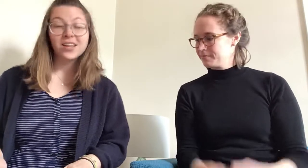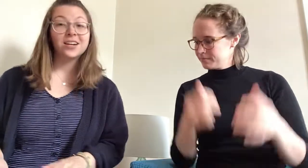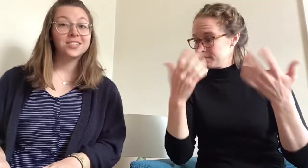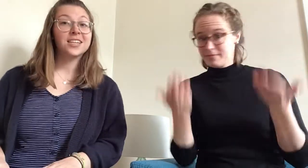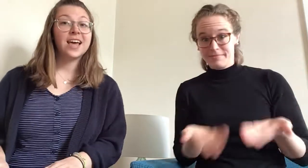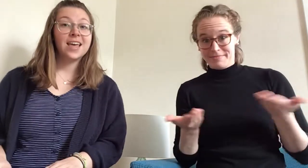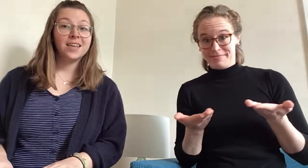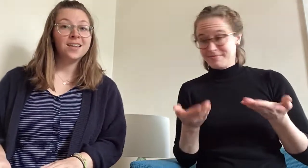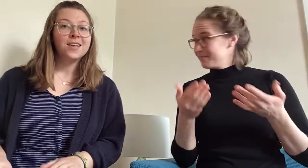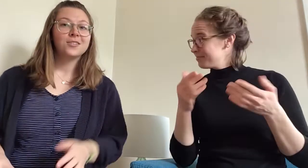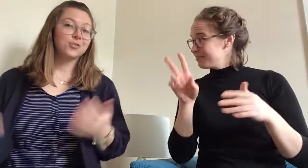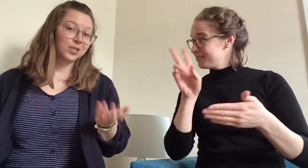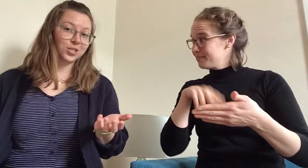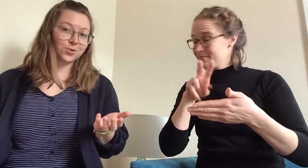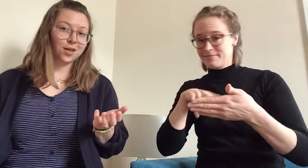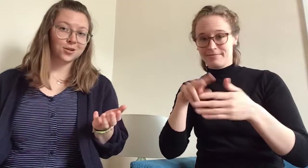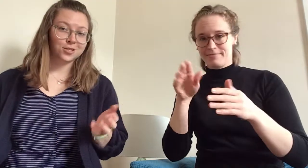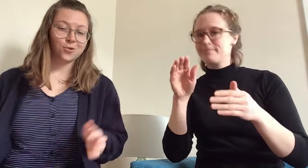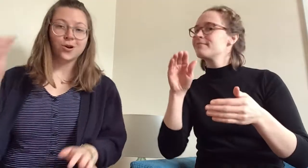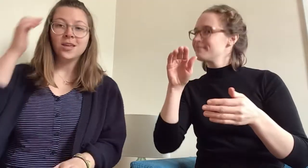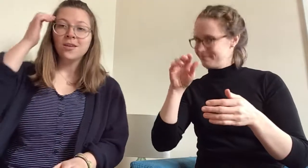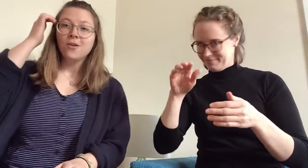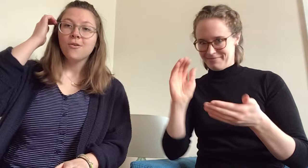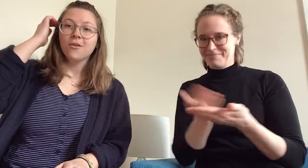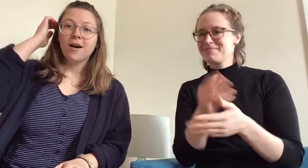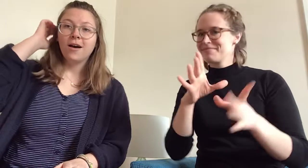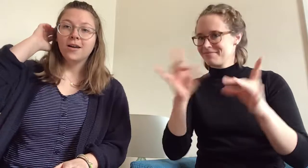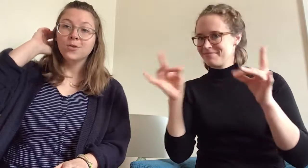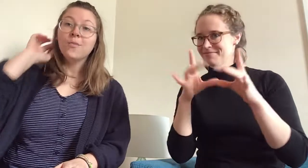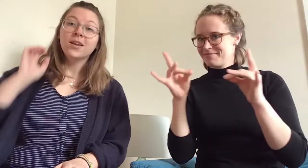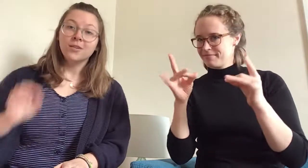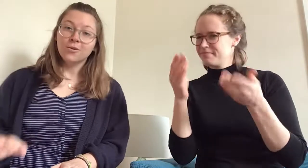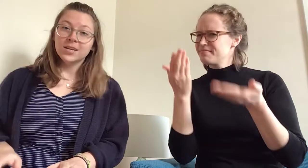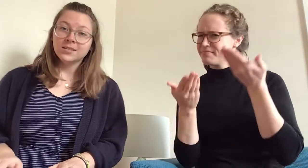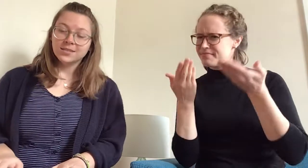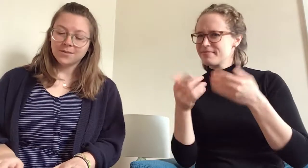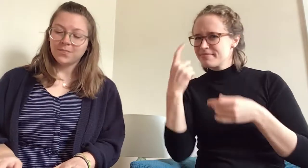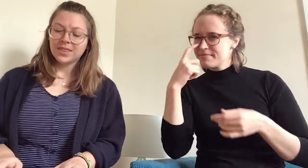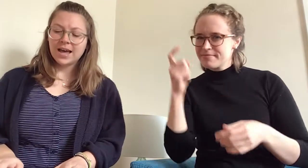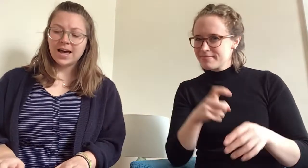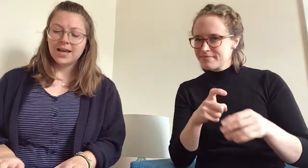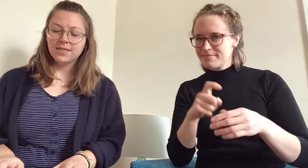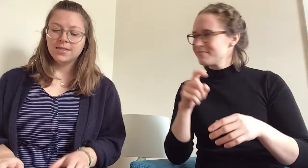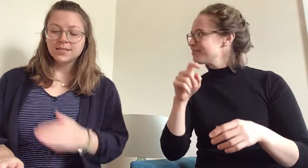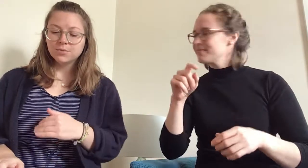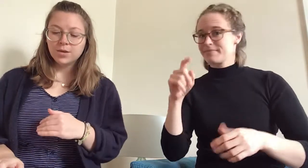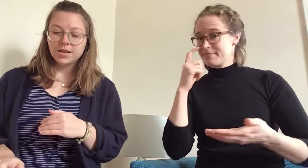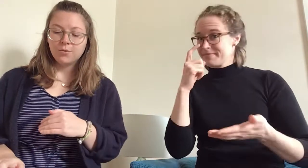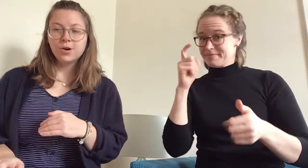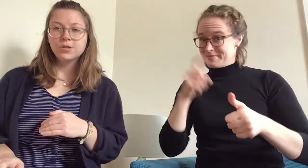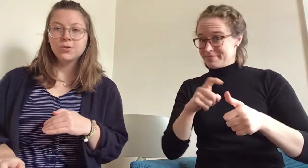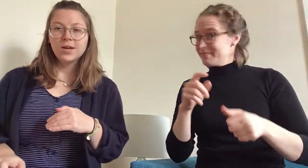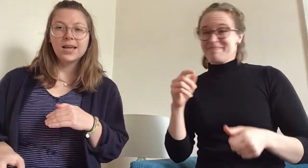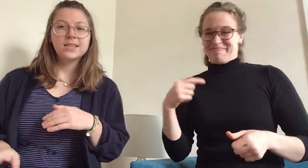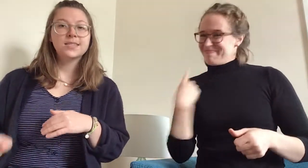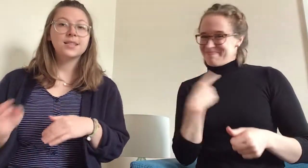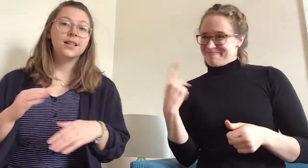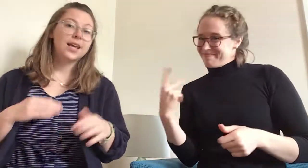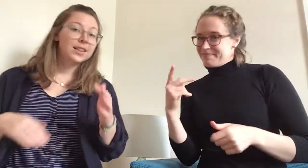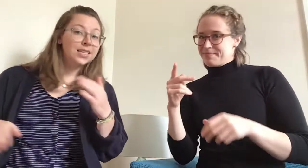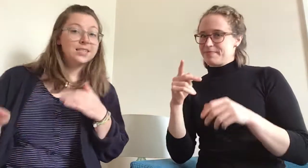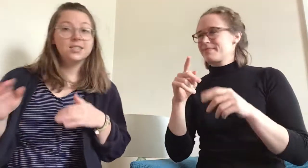And we're here today to read you another story. You may notice that this week we're doing